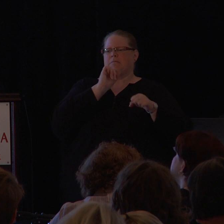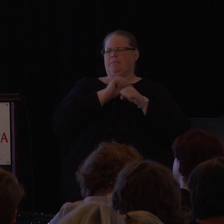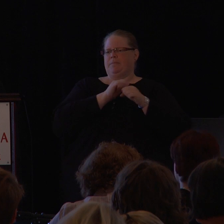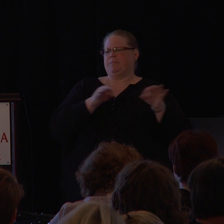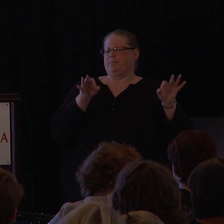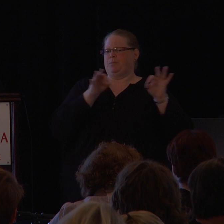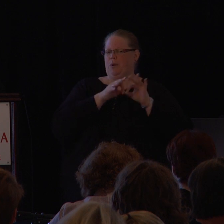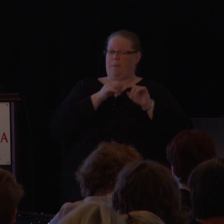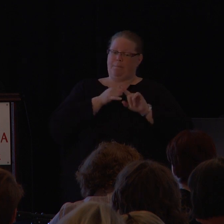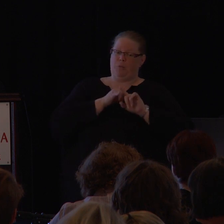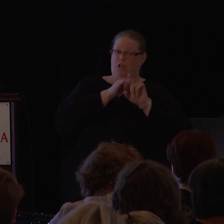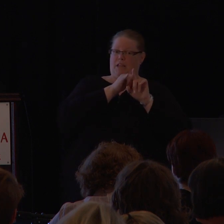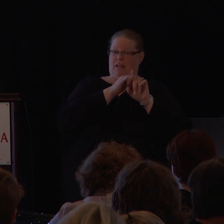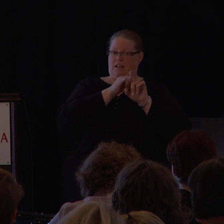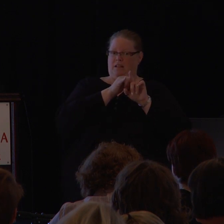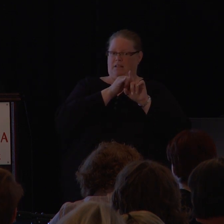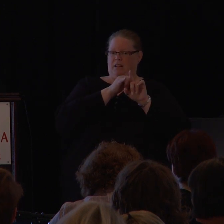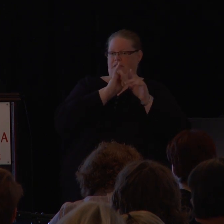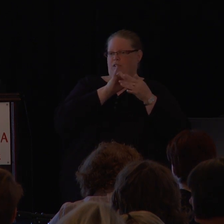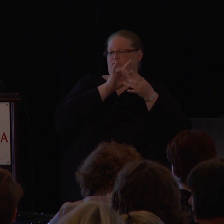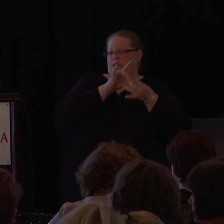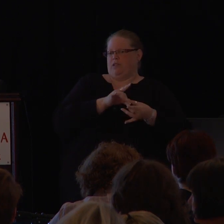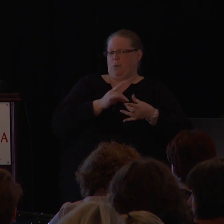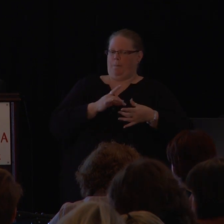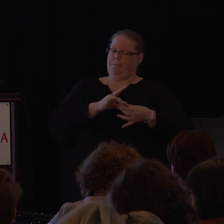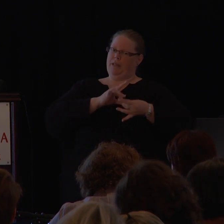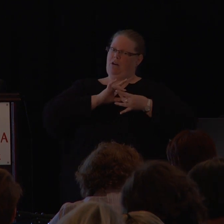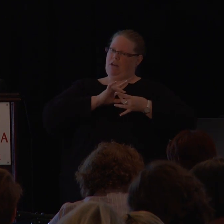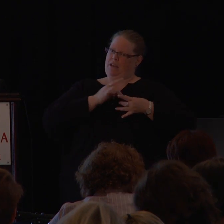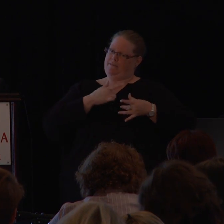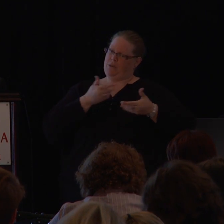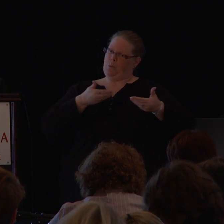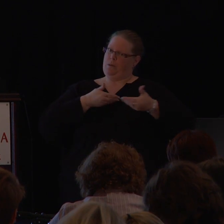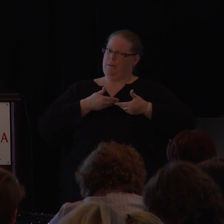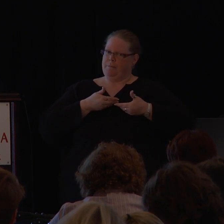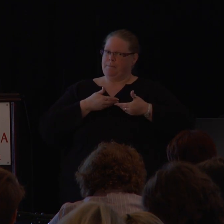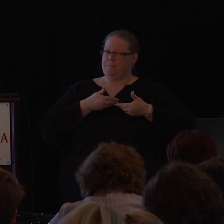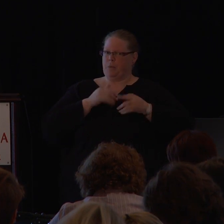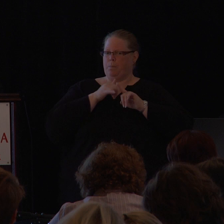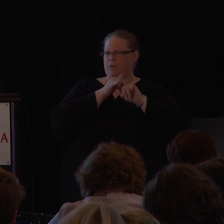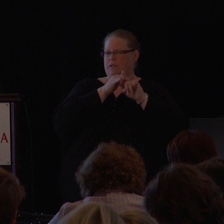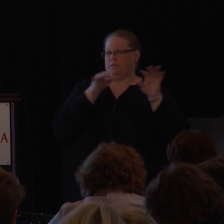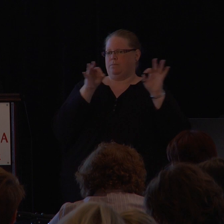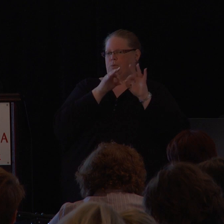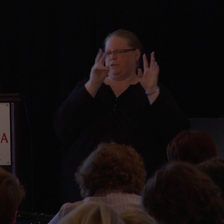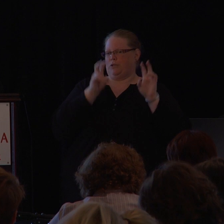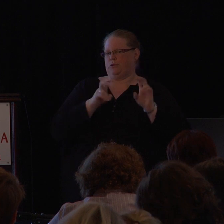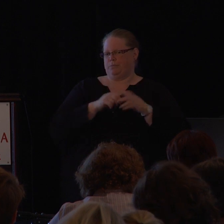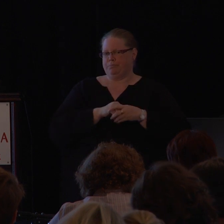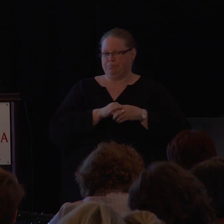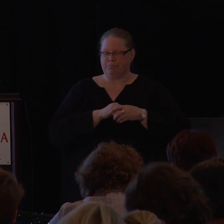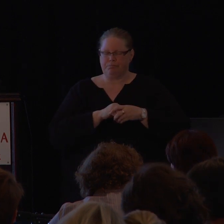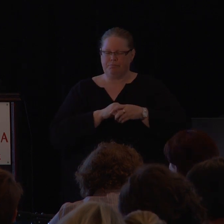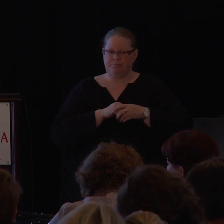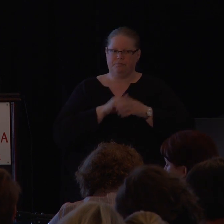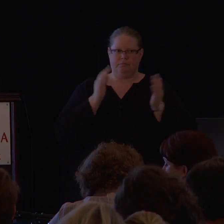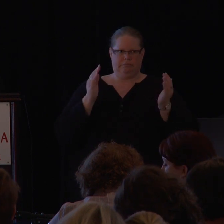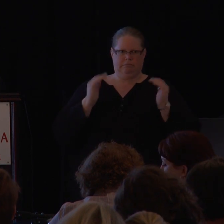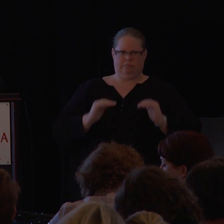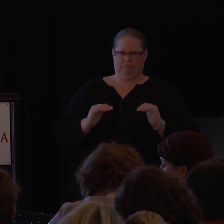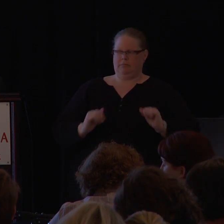of belonging, to actually feeling welcomed and belonged in a system. So that's the first point. Next